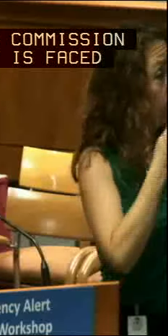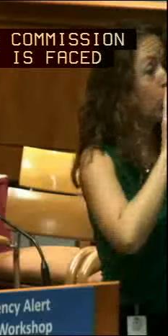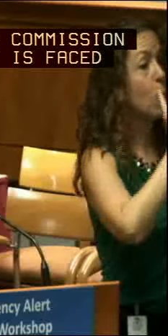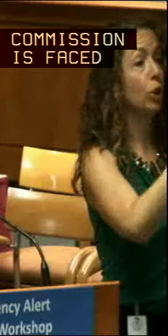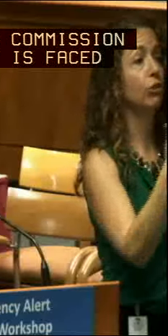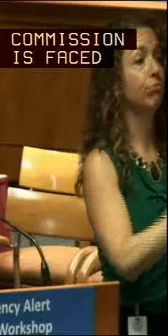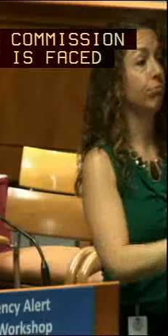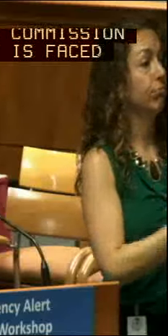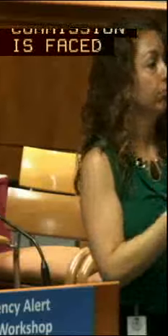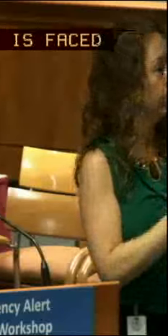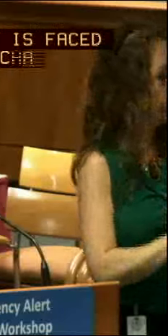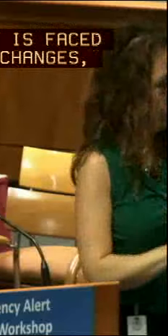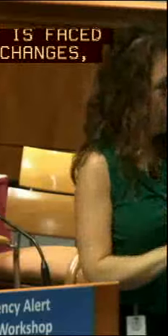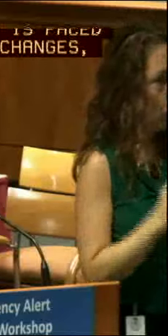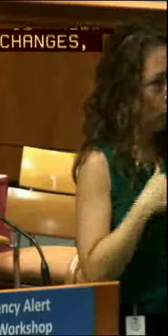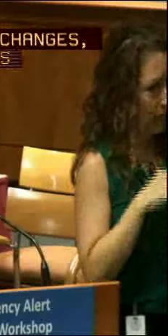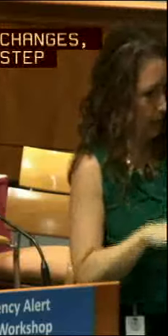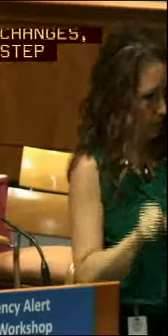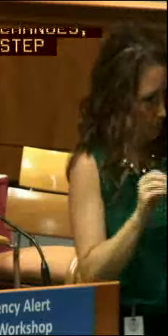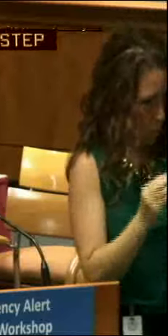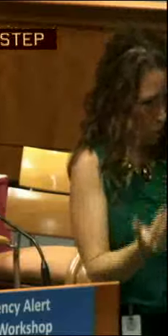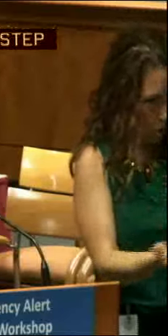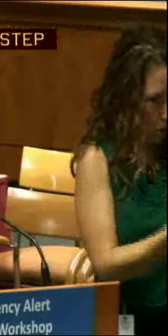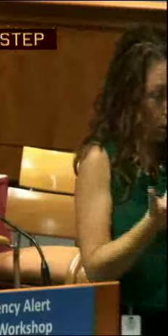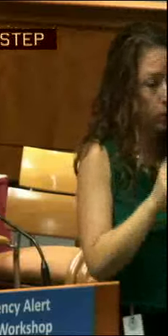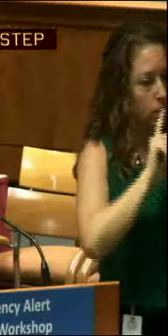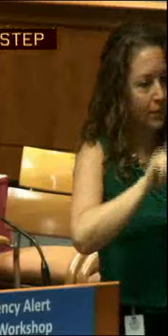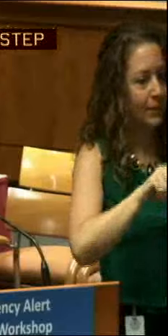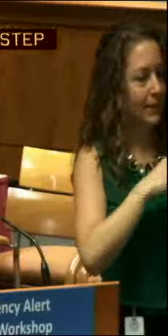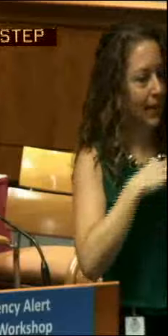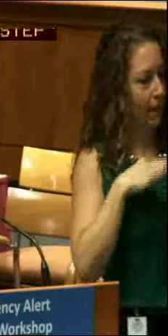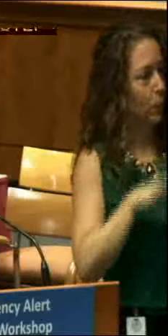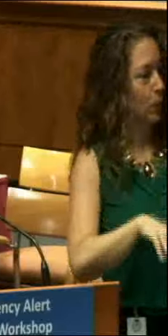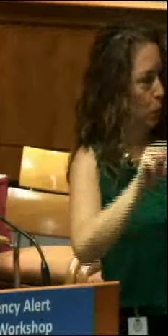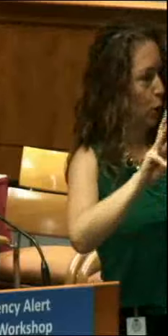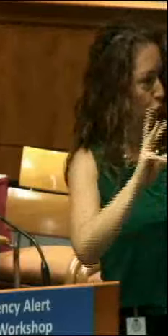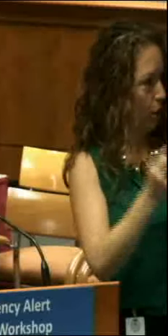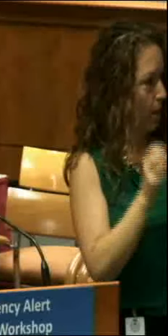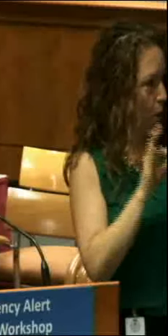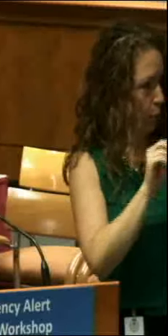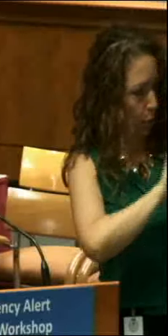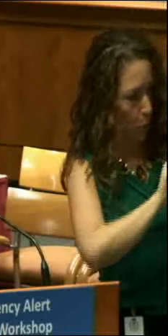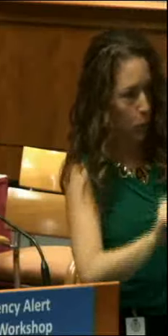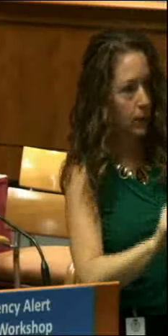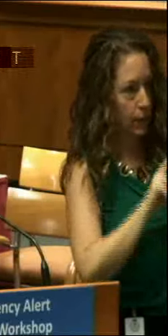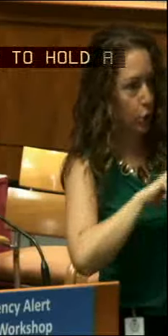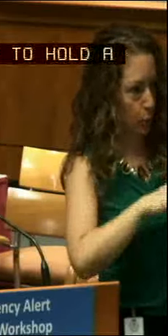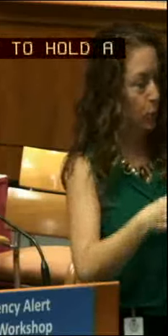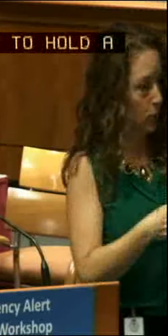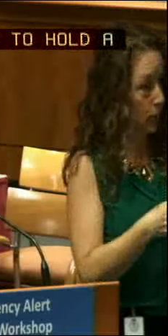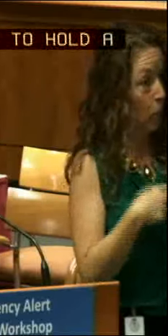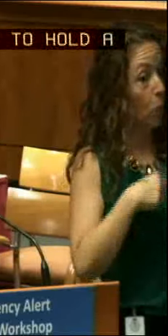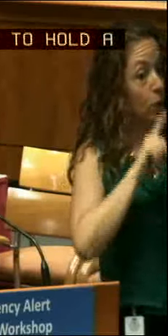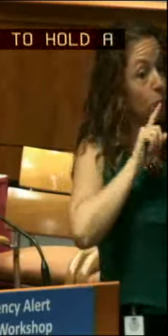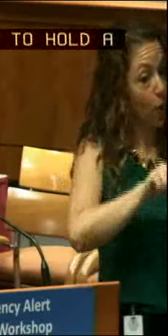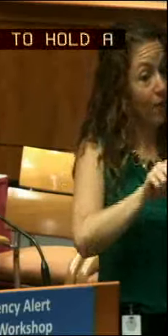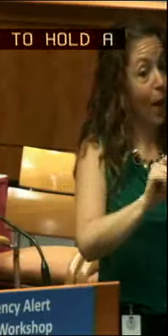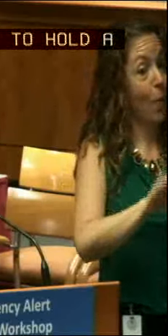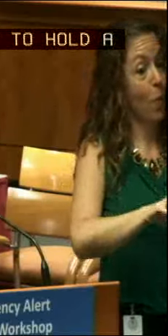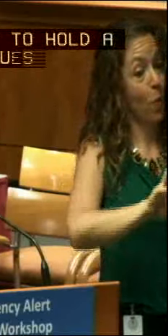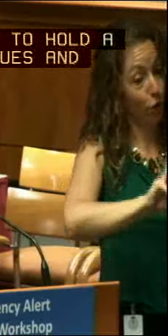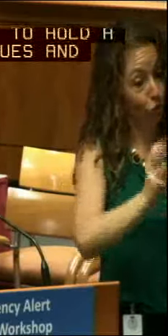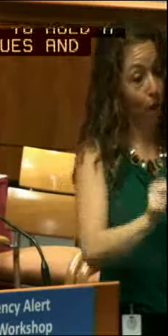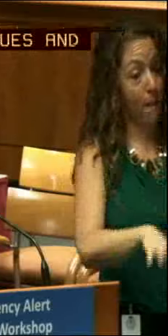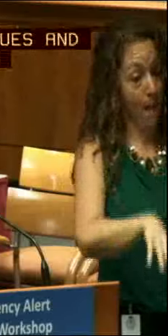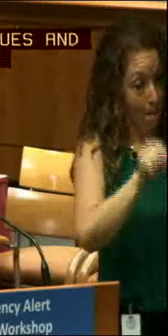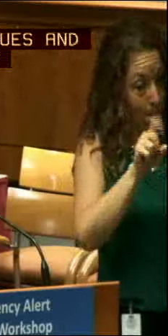We directed our staff to hold a workshop on these issues and instructed them to do so within 3 months of the release of